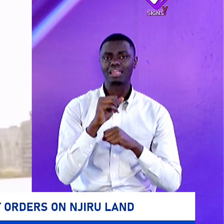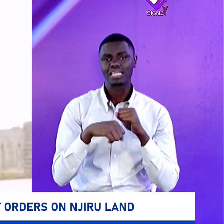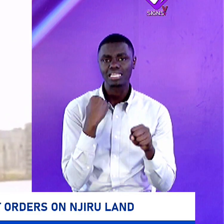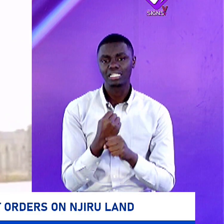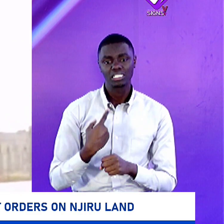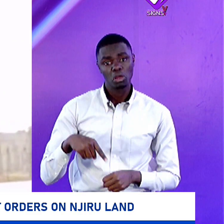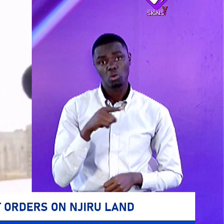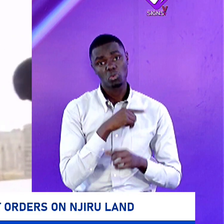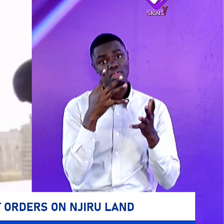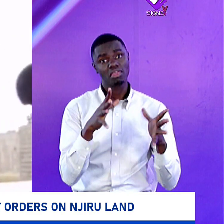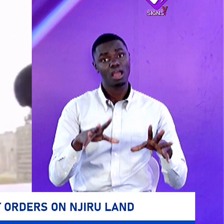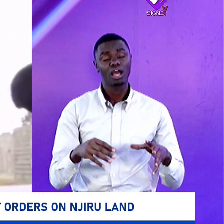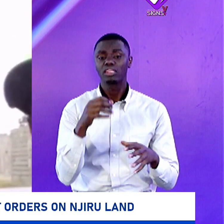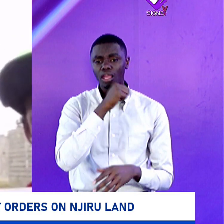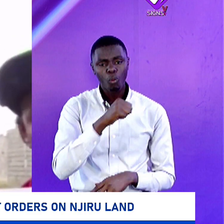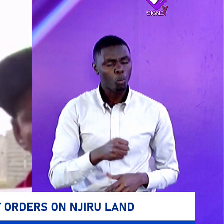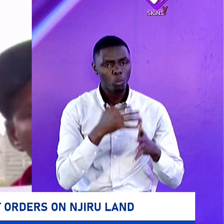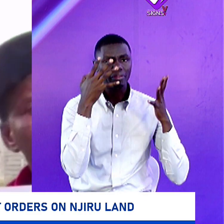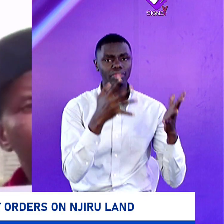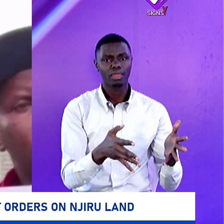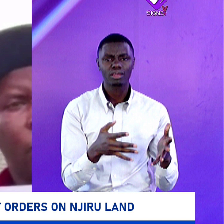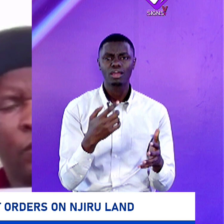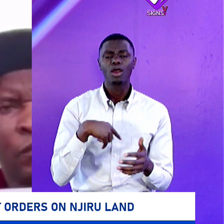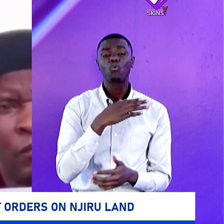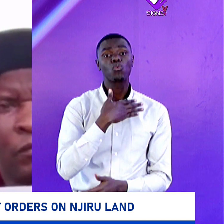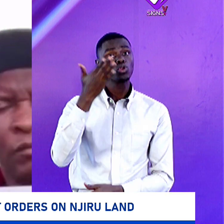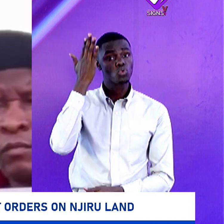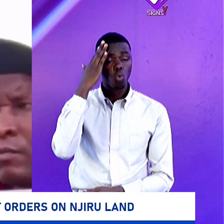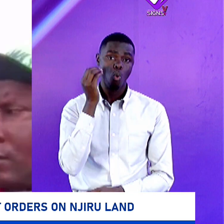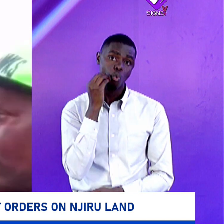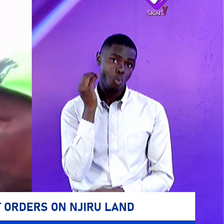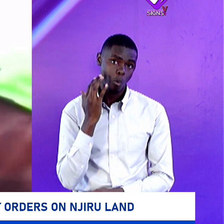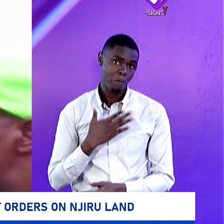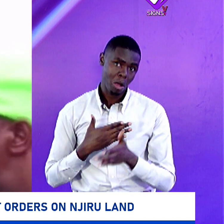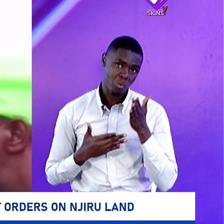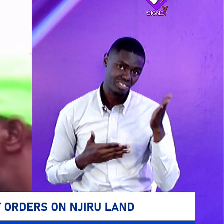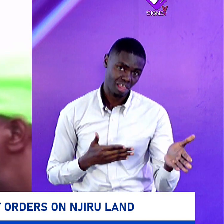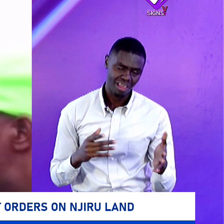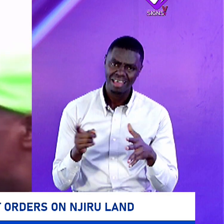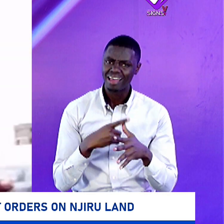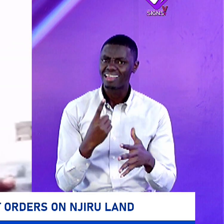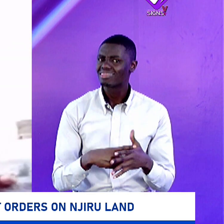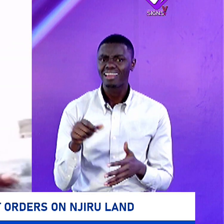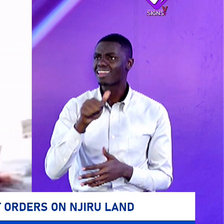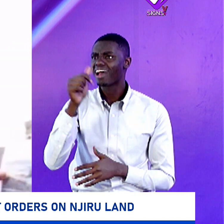tukawapata hapo, wamezeekea hapo, so sisi tunajua hapo ndipo kwetu, mbona ukuje waanze